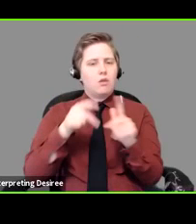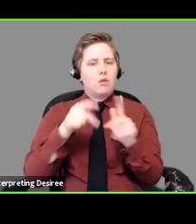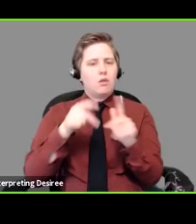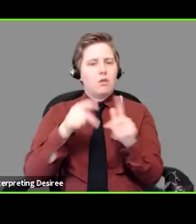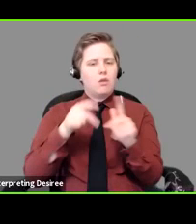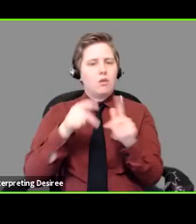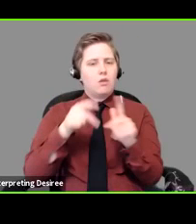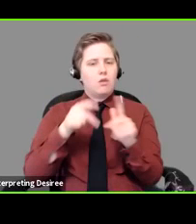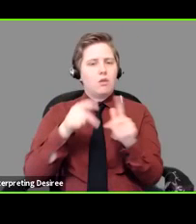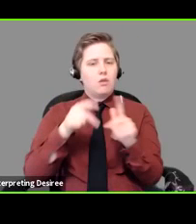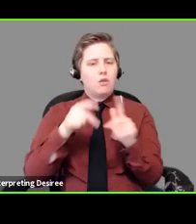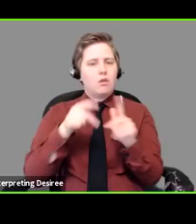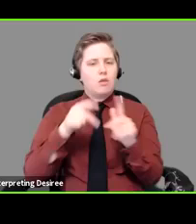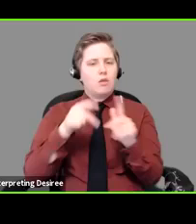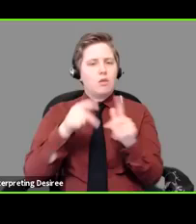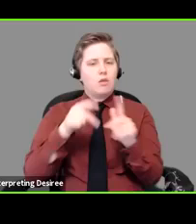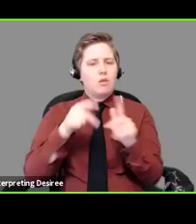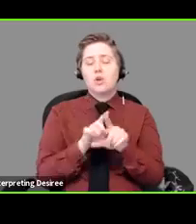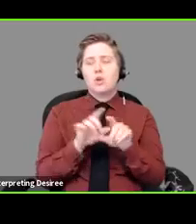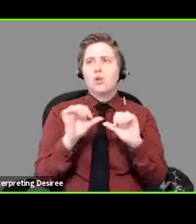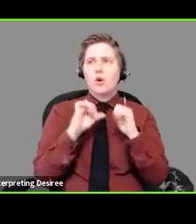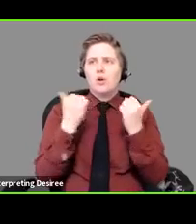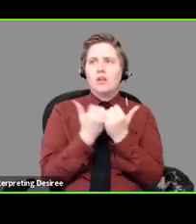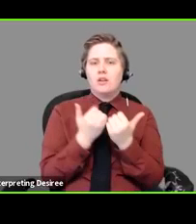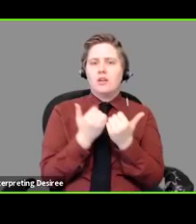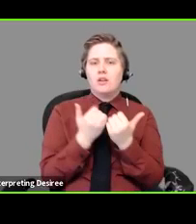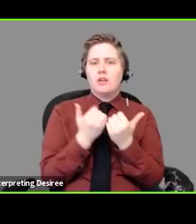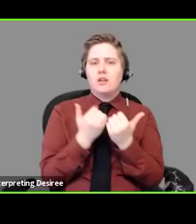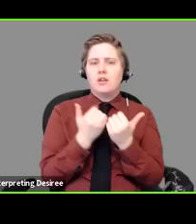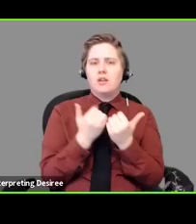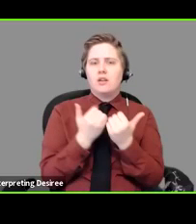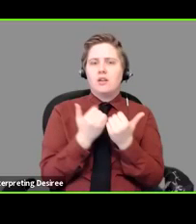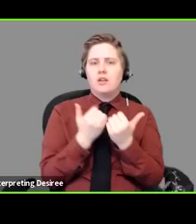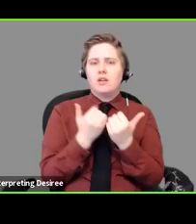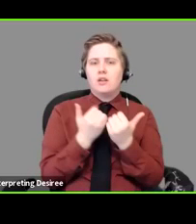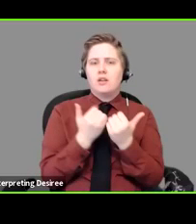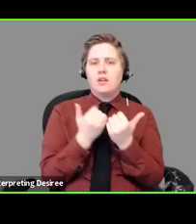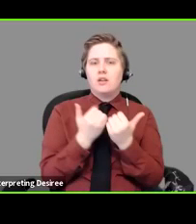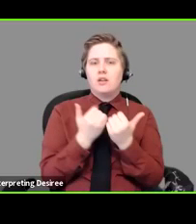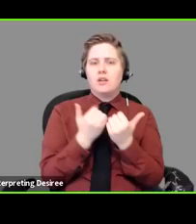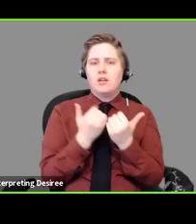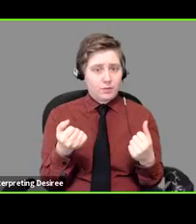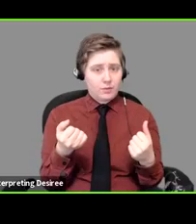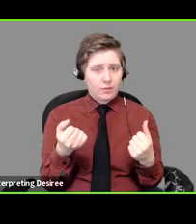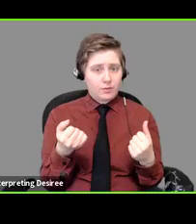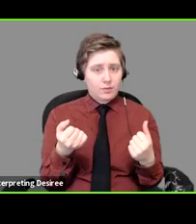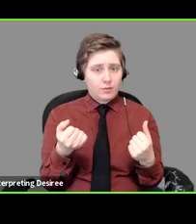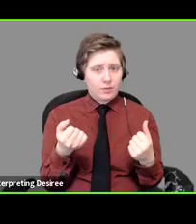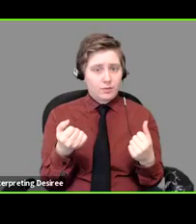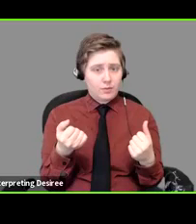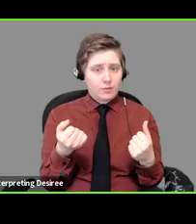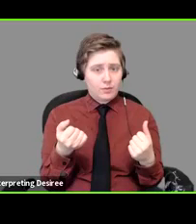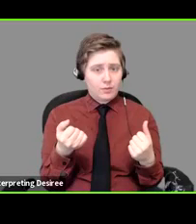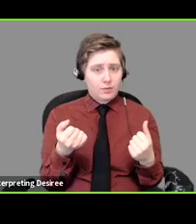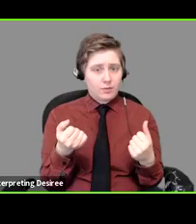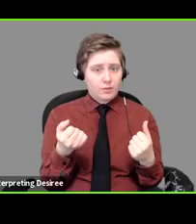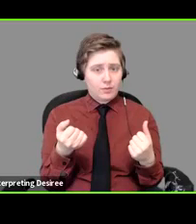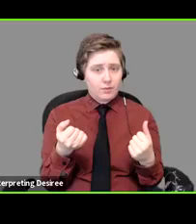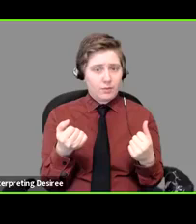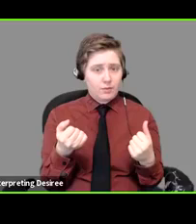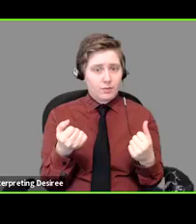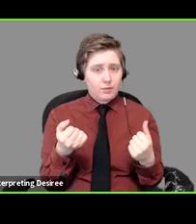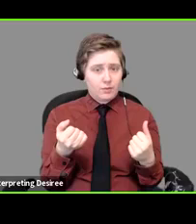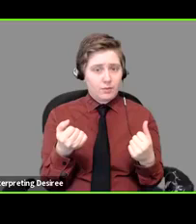the Association of Schools and Programs in Public Health has a nationwide database of trainings. It's